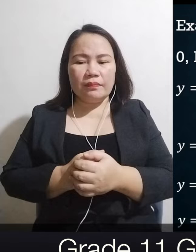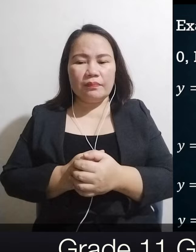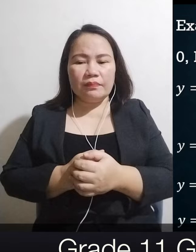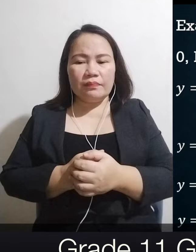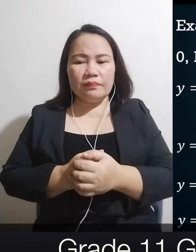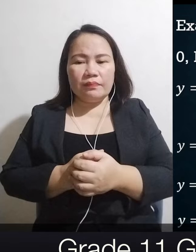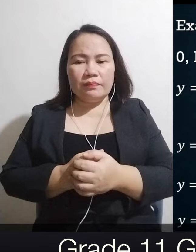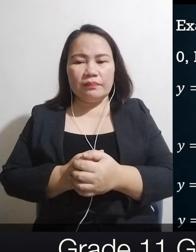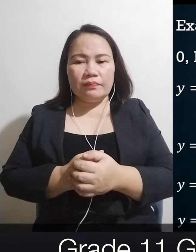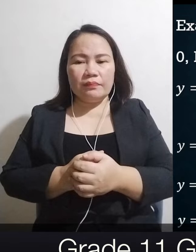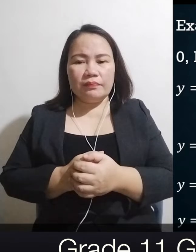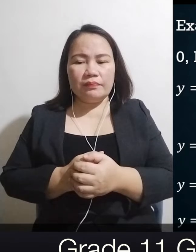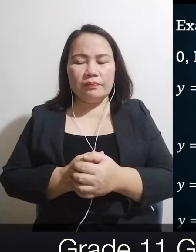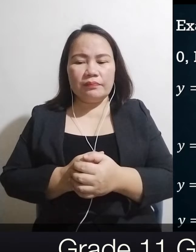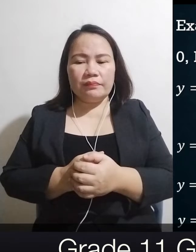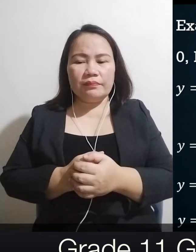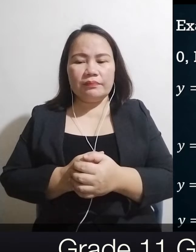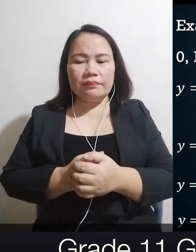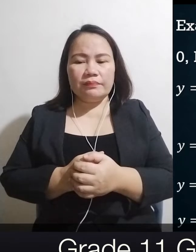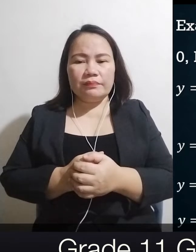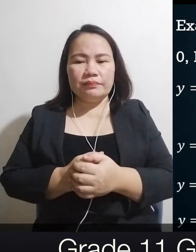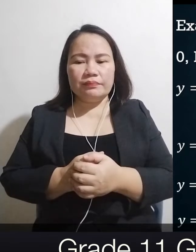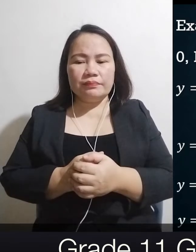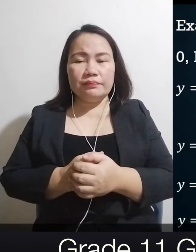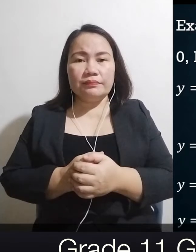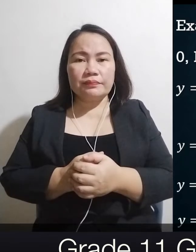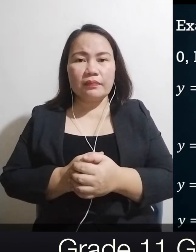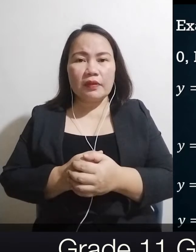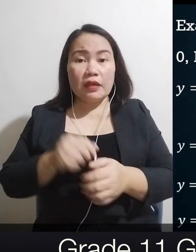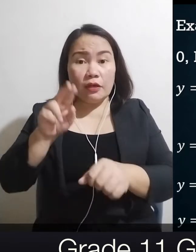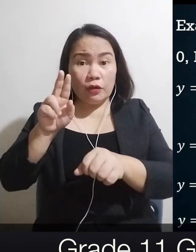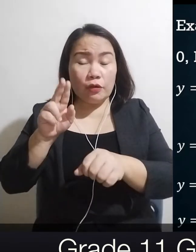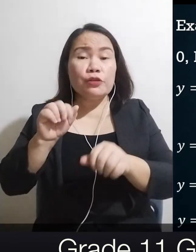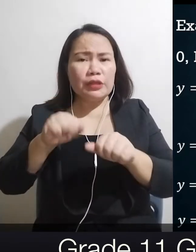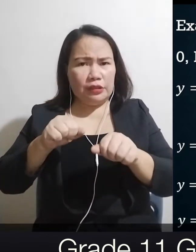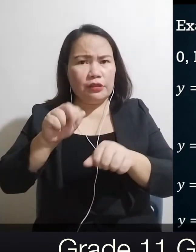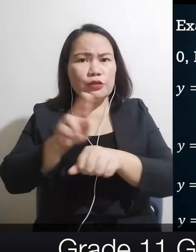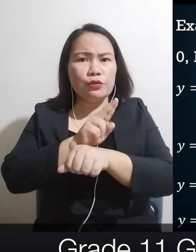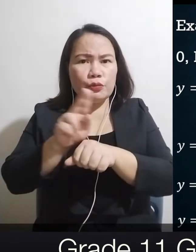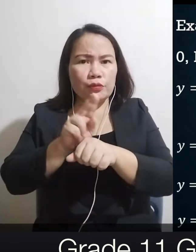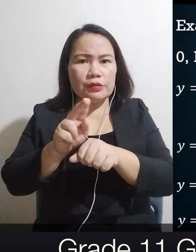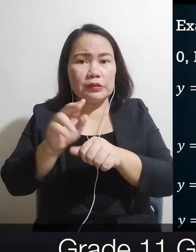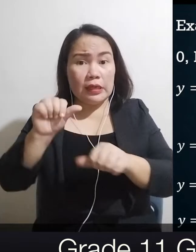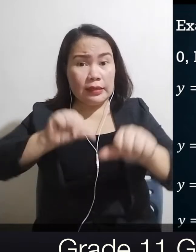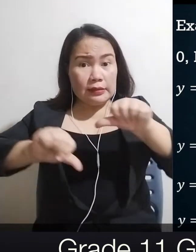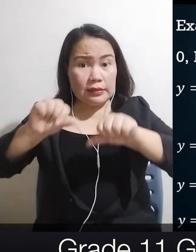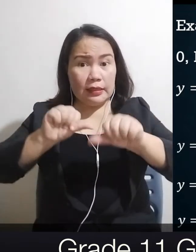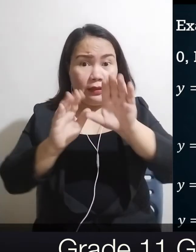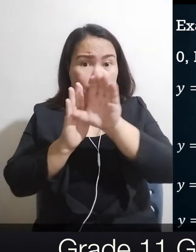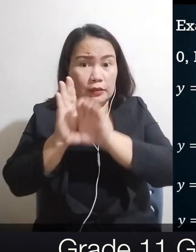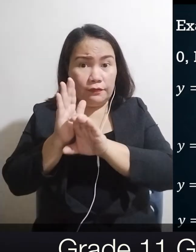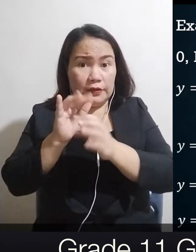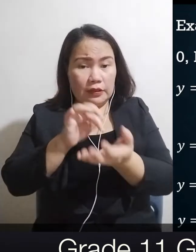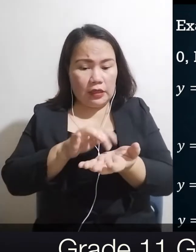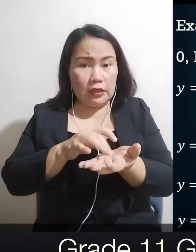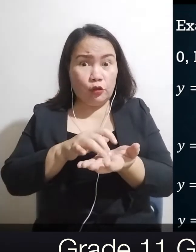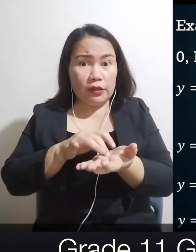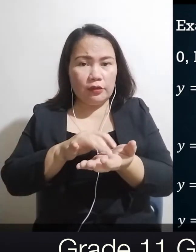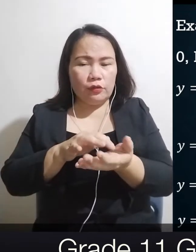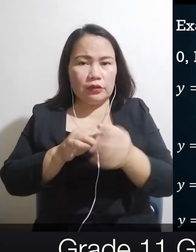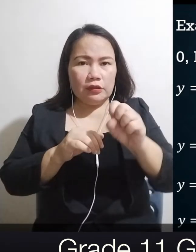x. So kapag sinubstitute natin, you can use your scientific calculator to check the answer.